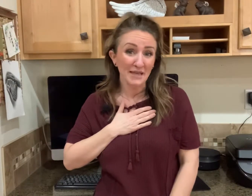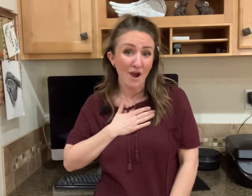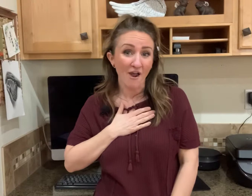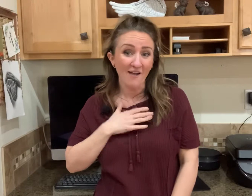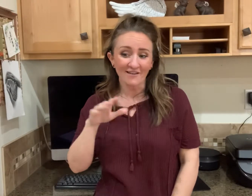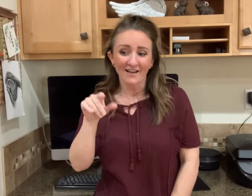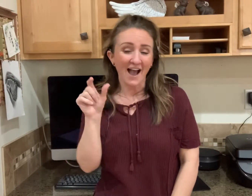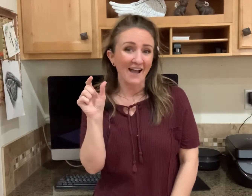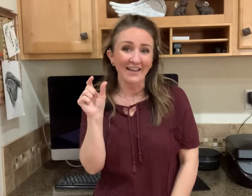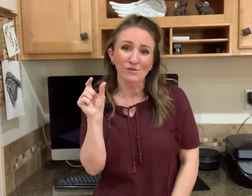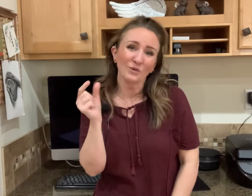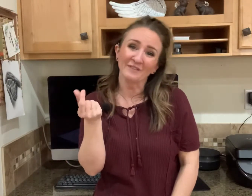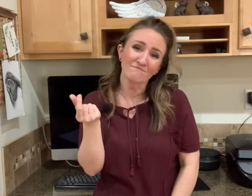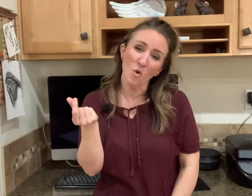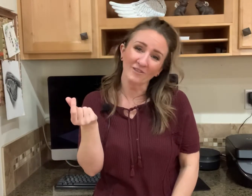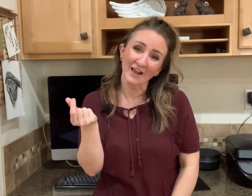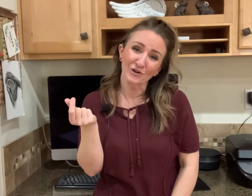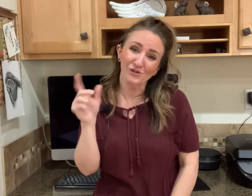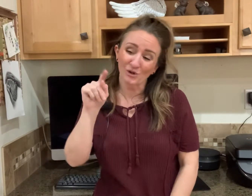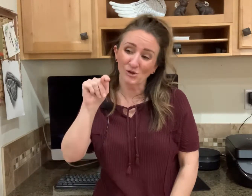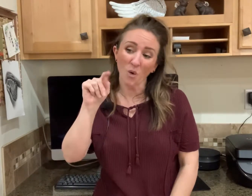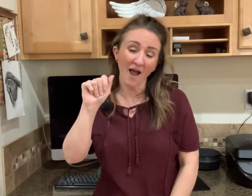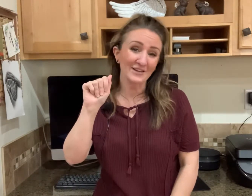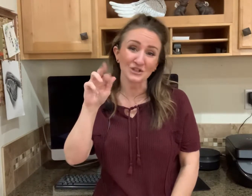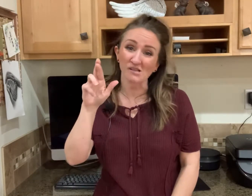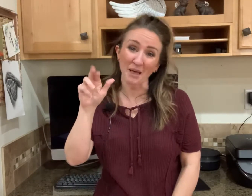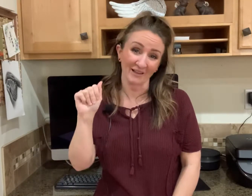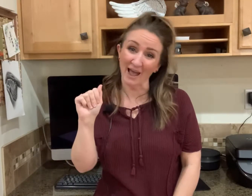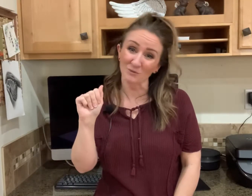Tara, is only 4 letters, so I just spell it out.